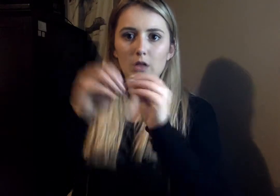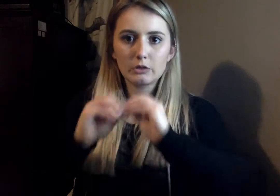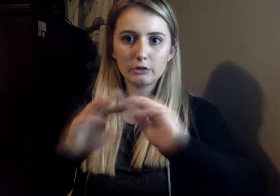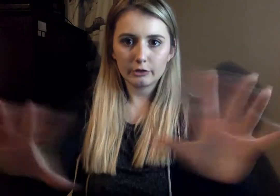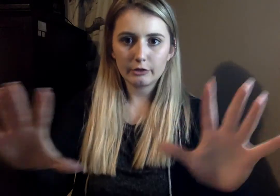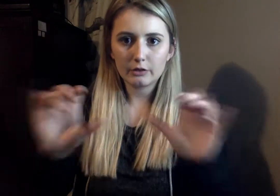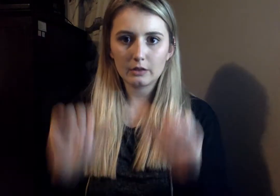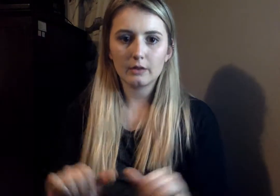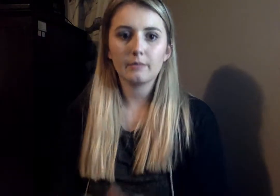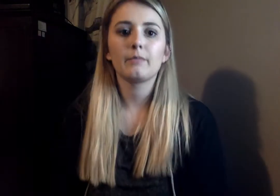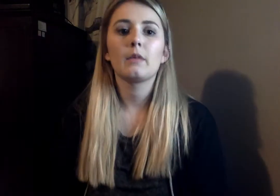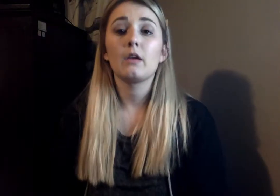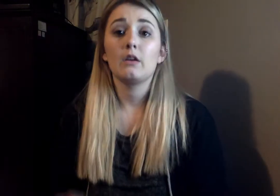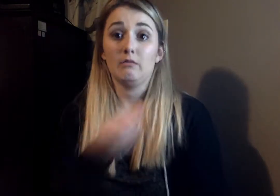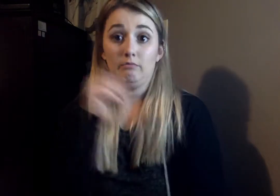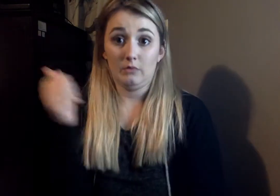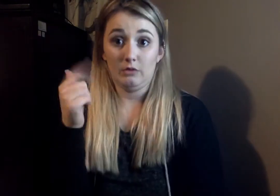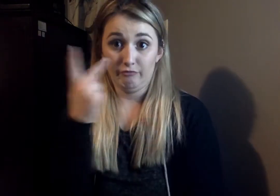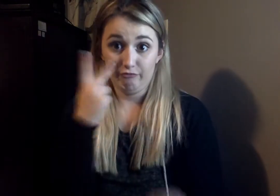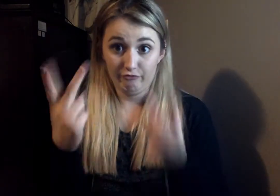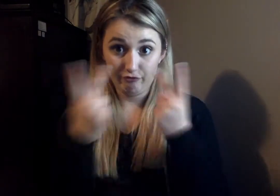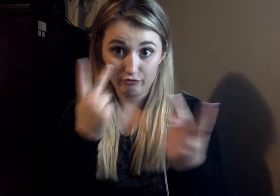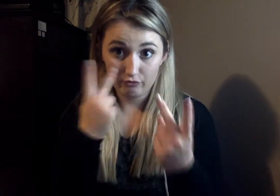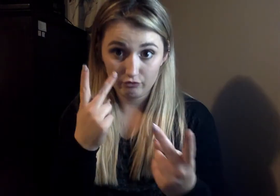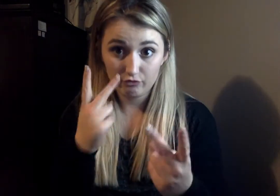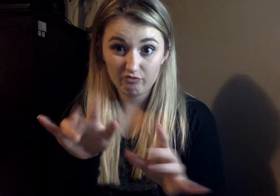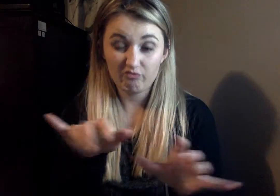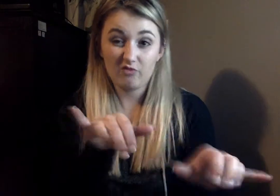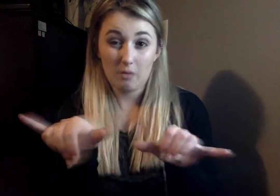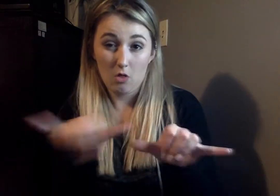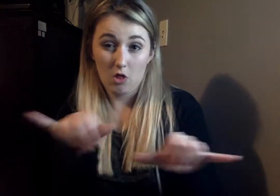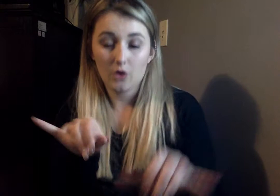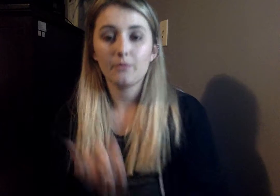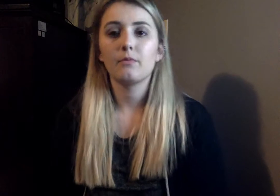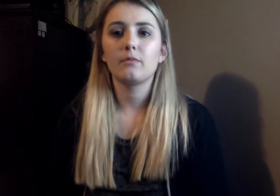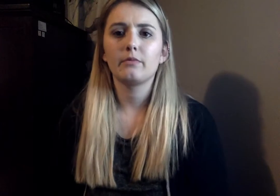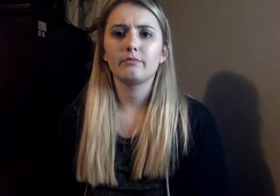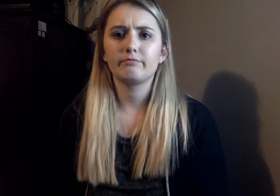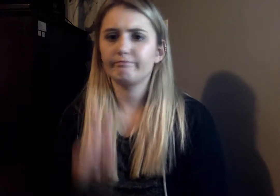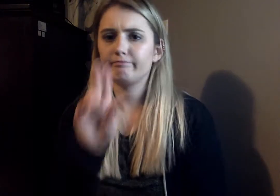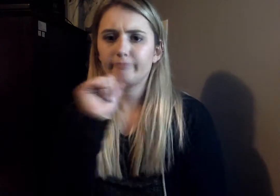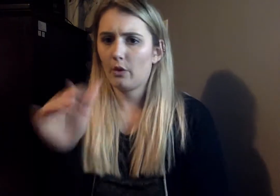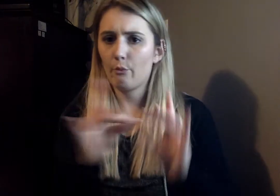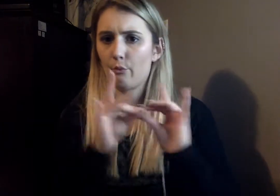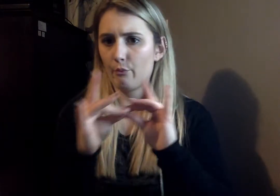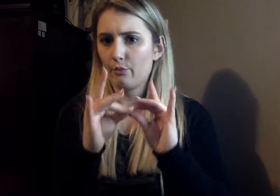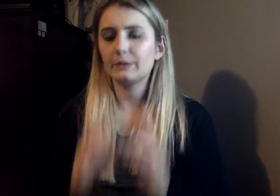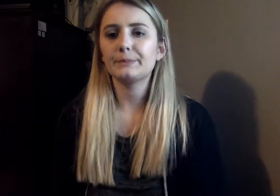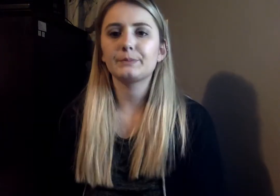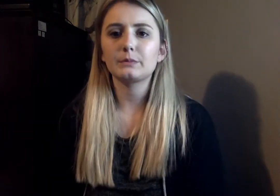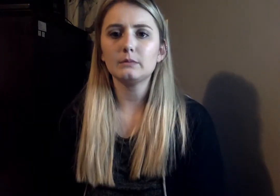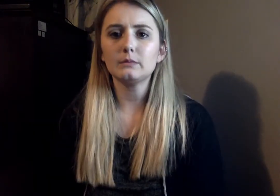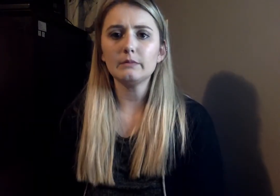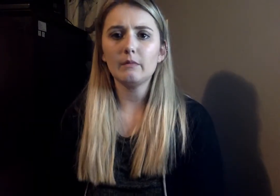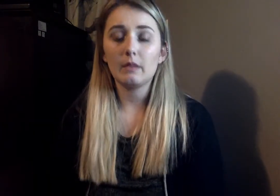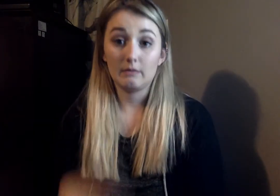another visual phenomenon that looks similar to floaters, but is in fact unrelated. If you've seen tiny dots of light darting about